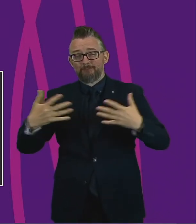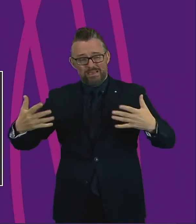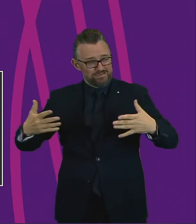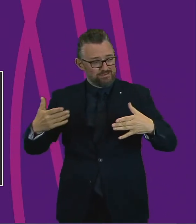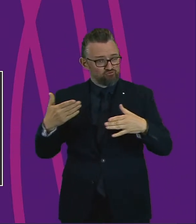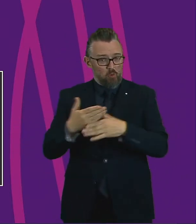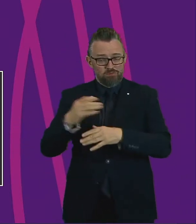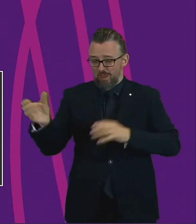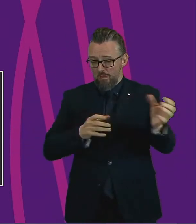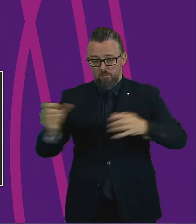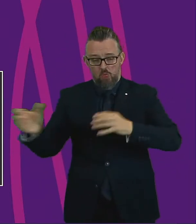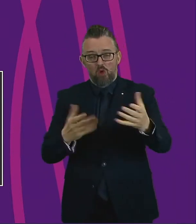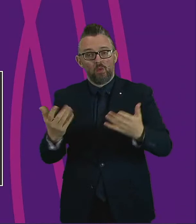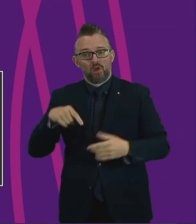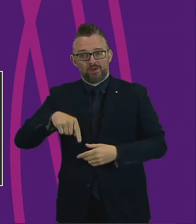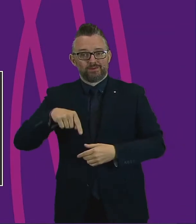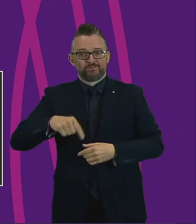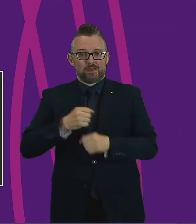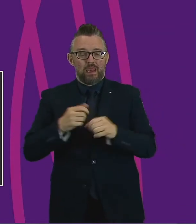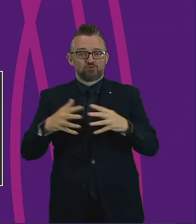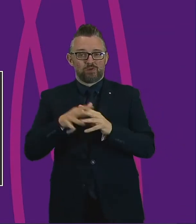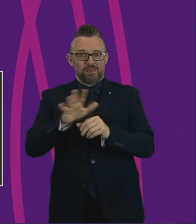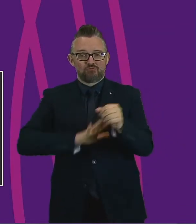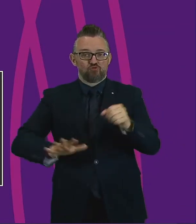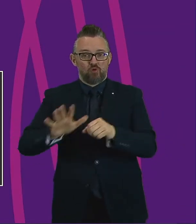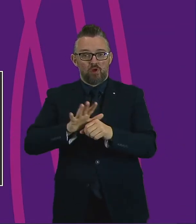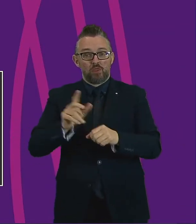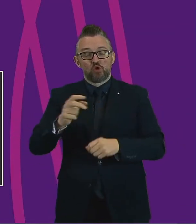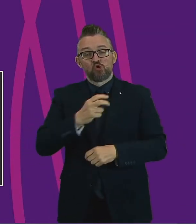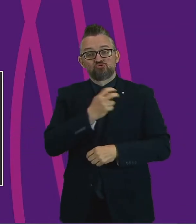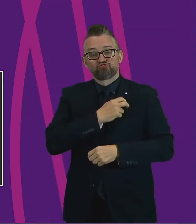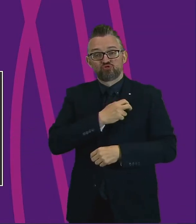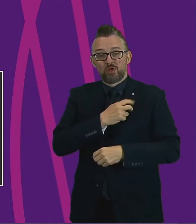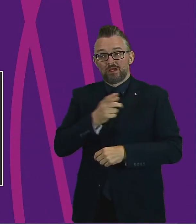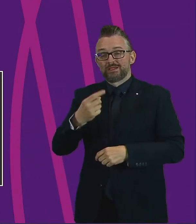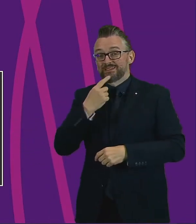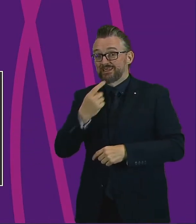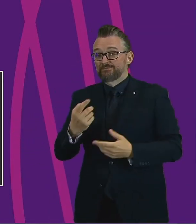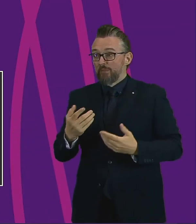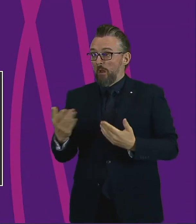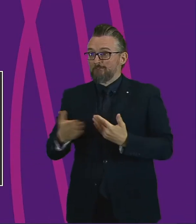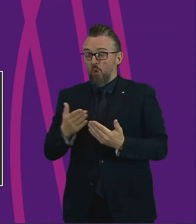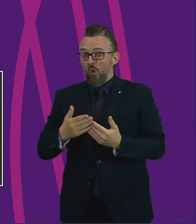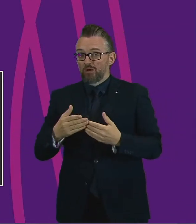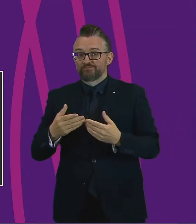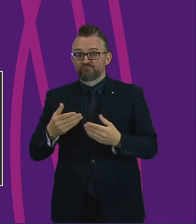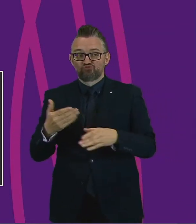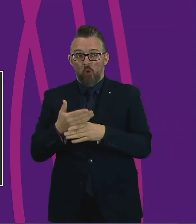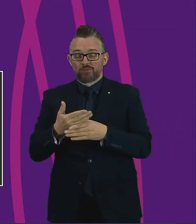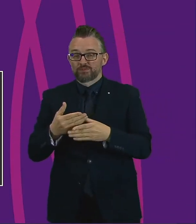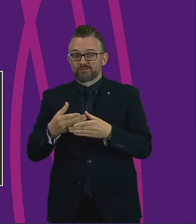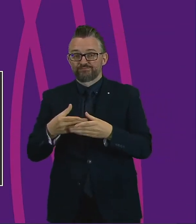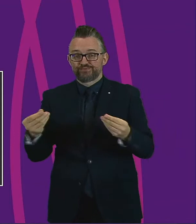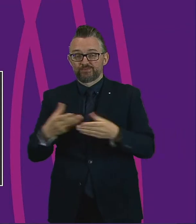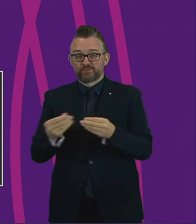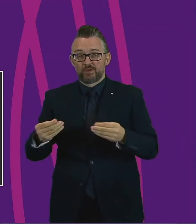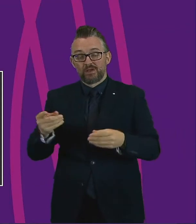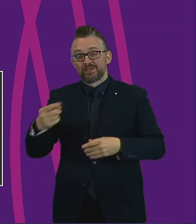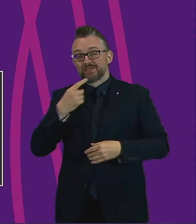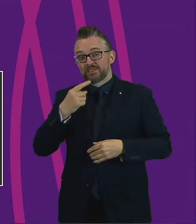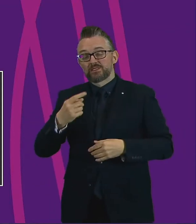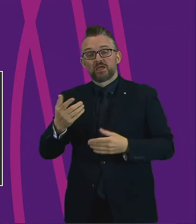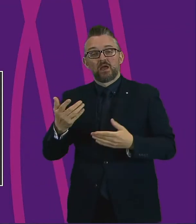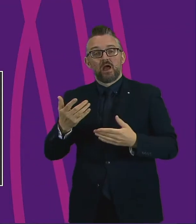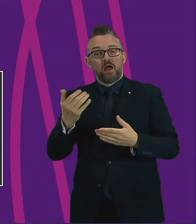region, and both Unite and the GMB trade unions are warning further job losses are to come. They support the creation of an airport jobs task